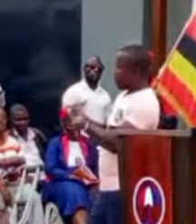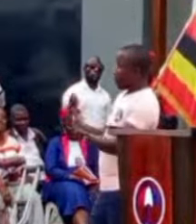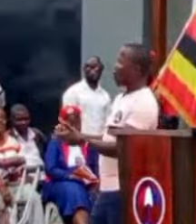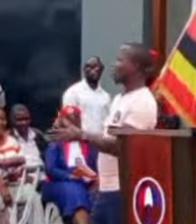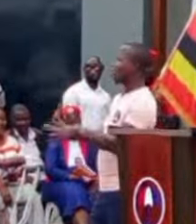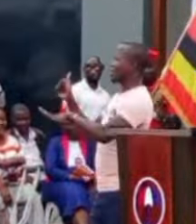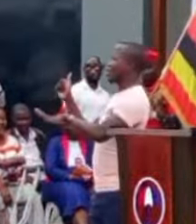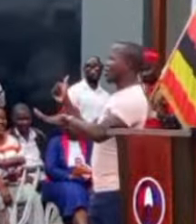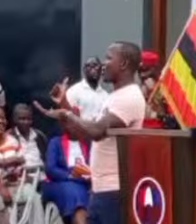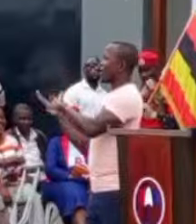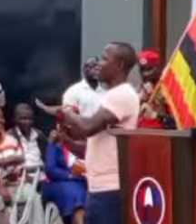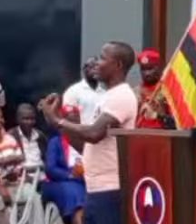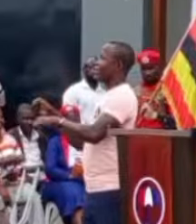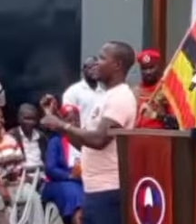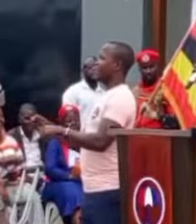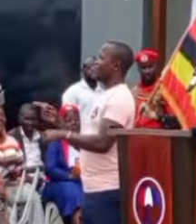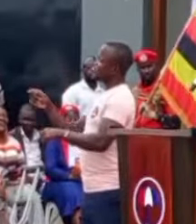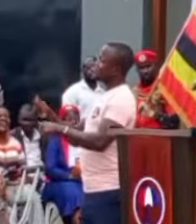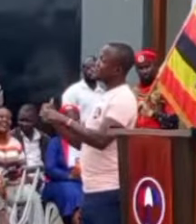okususeewo